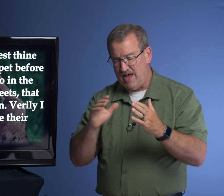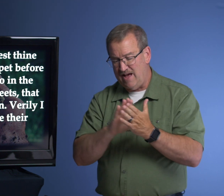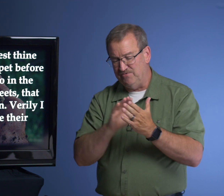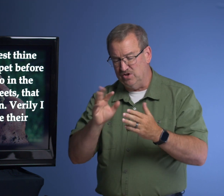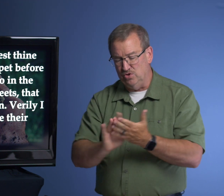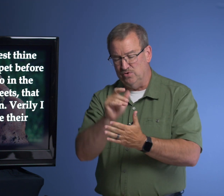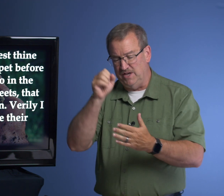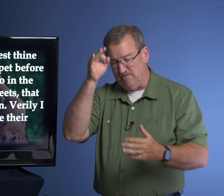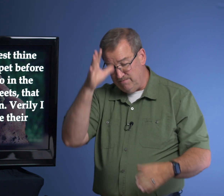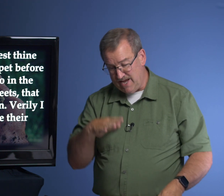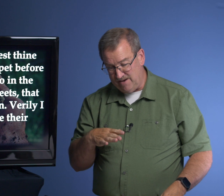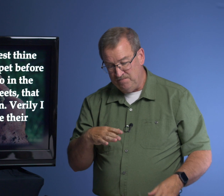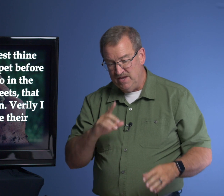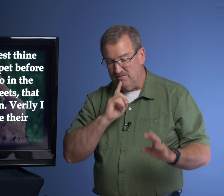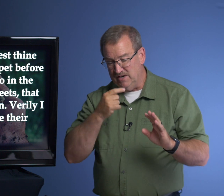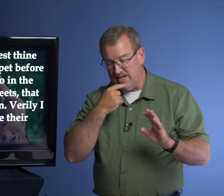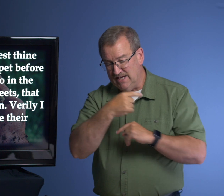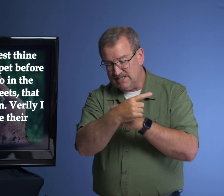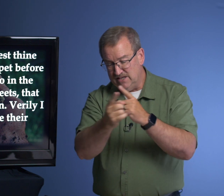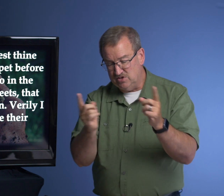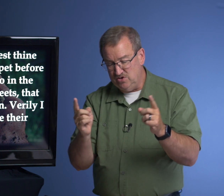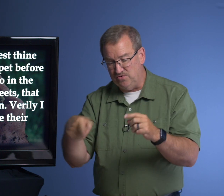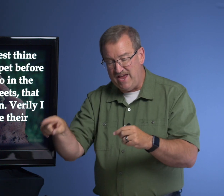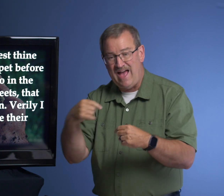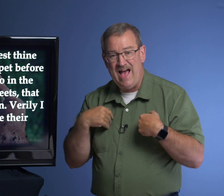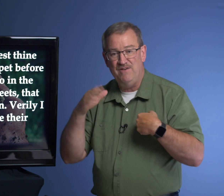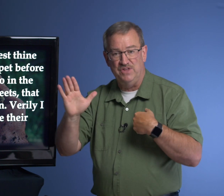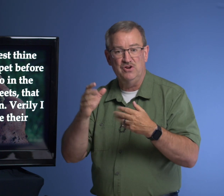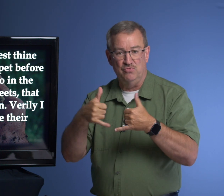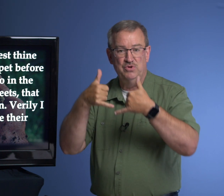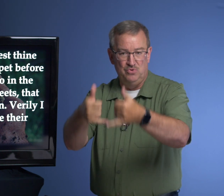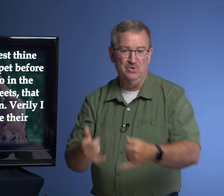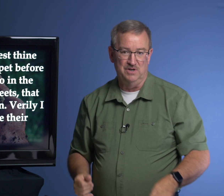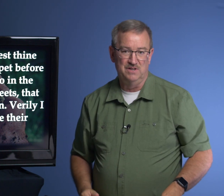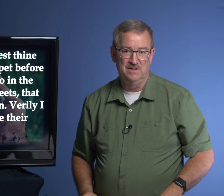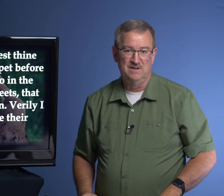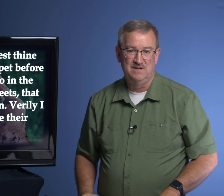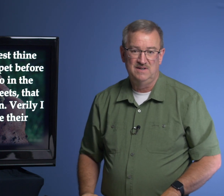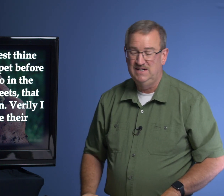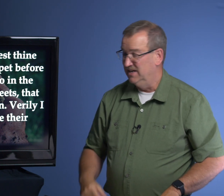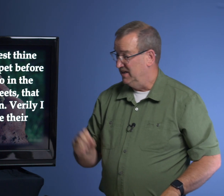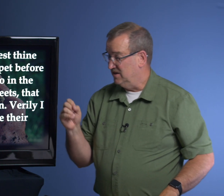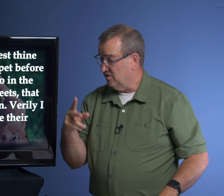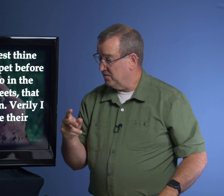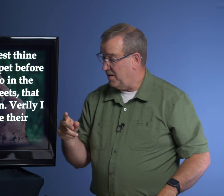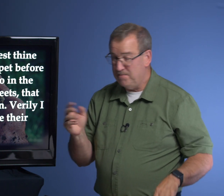have the glory of men. Verily I say unto you, they have their reward." He's coming back to